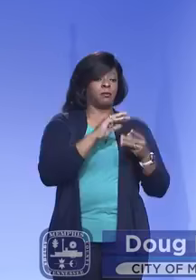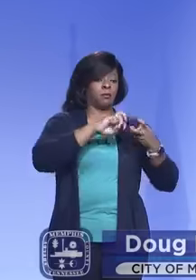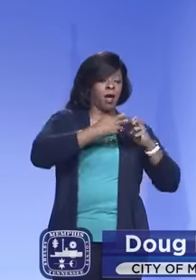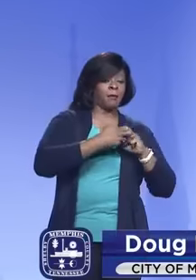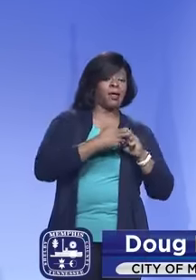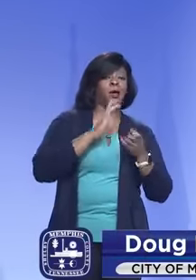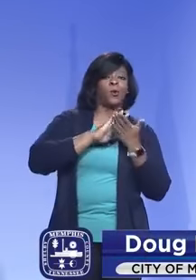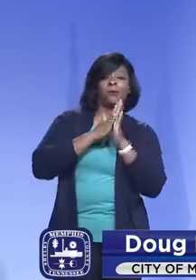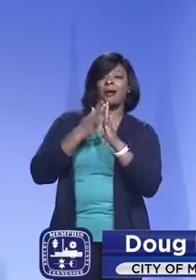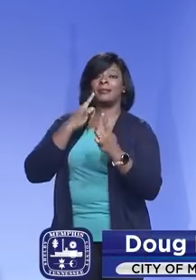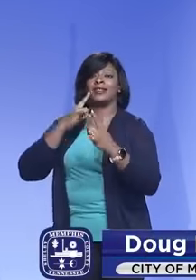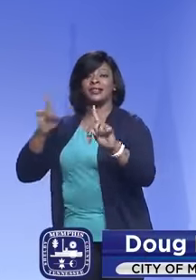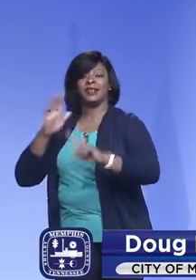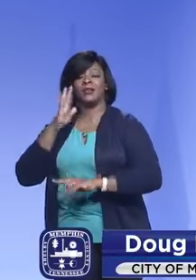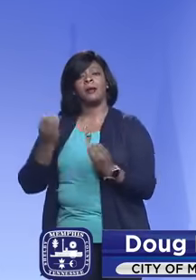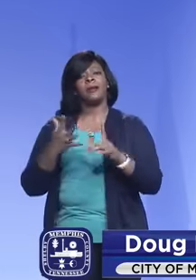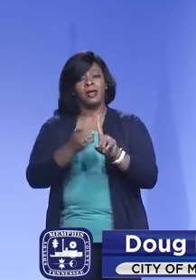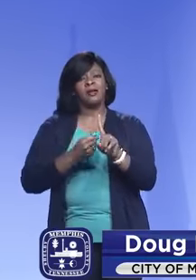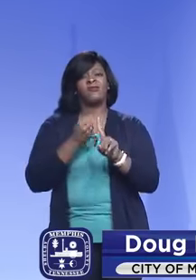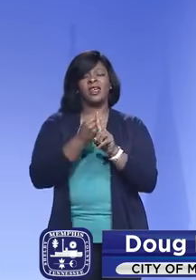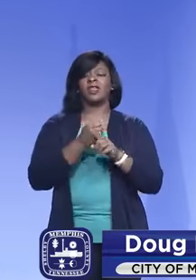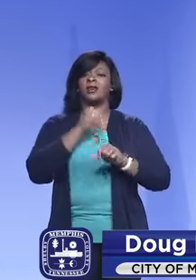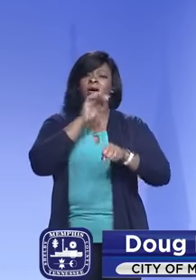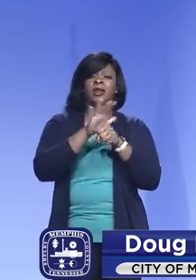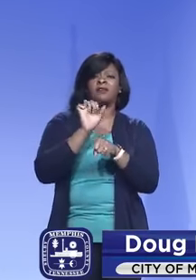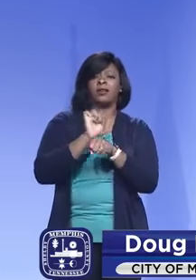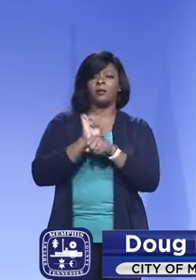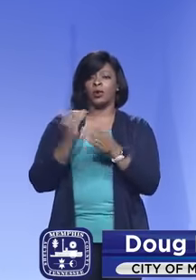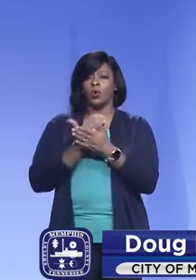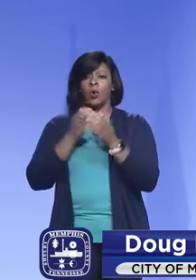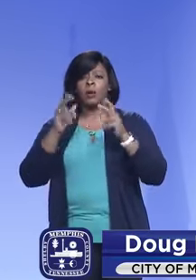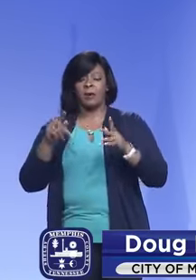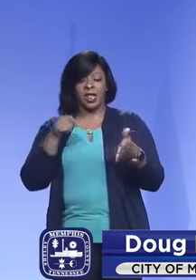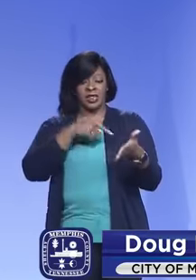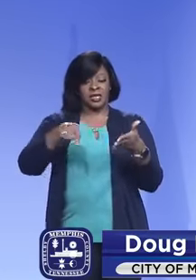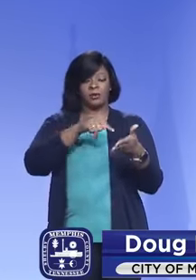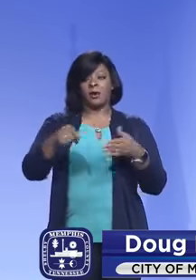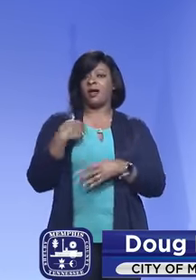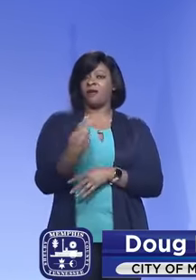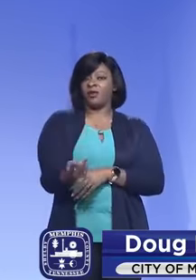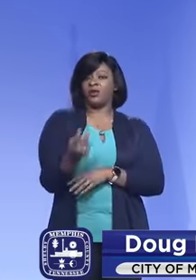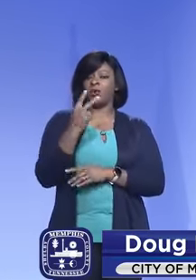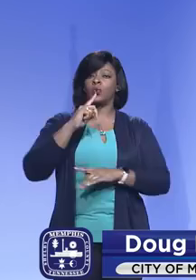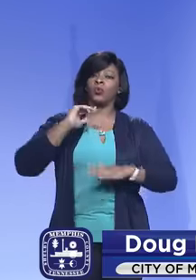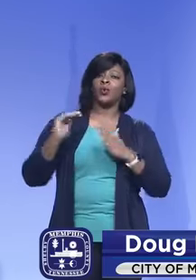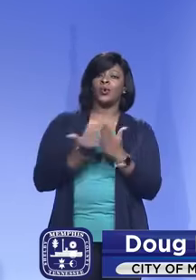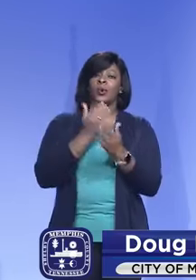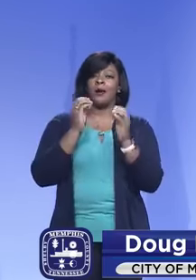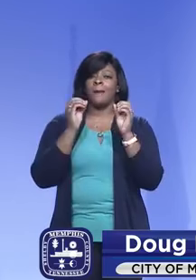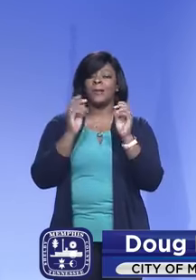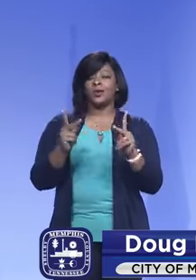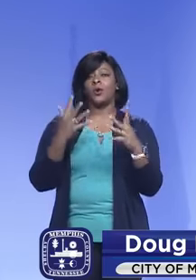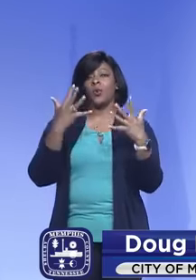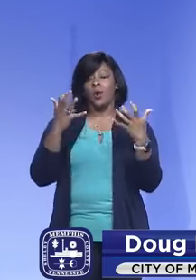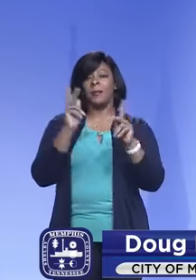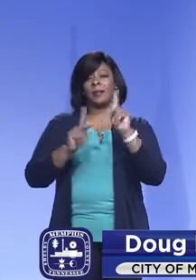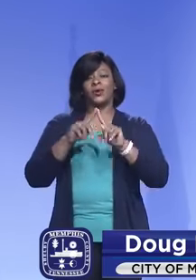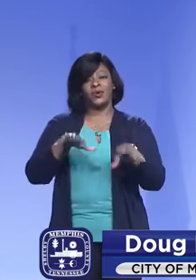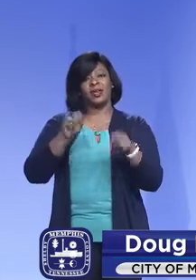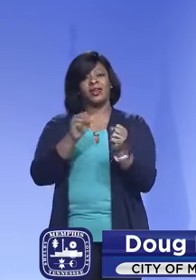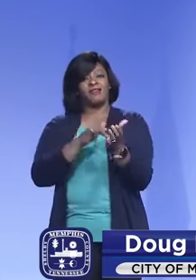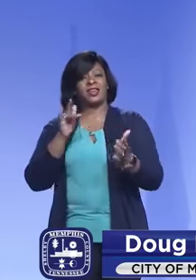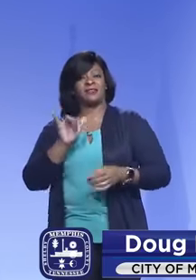have been affected by lack of a job and you need a new opportunity. This week, there are 2 brand new opportunities that I would love for people to take